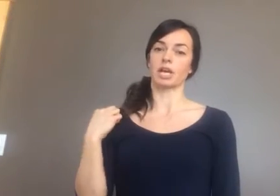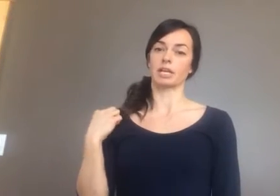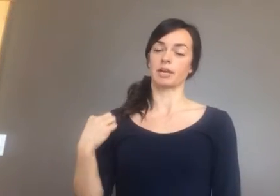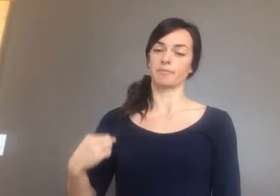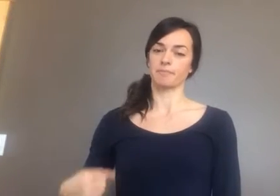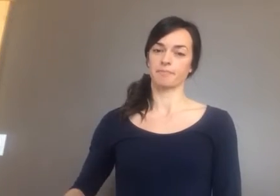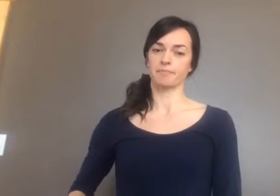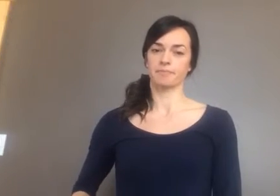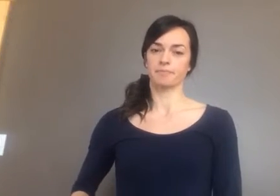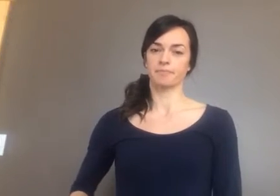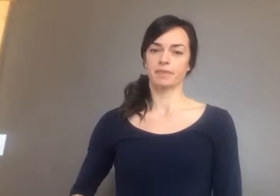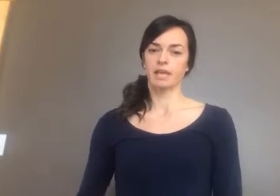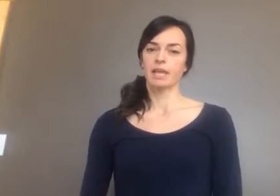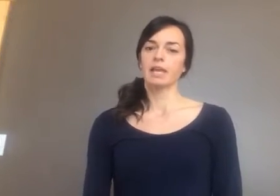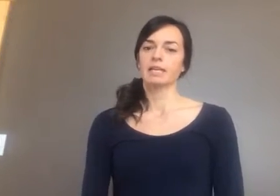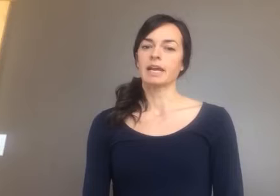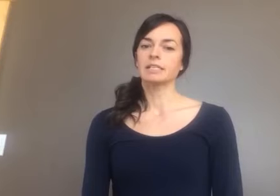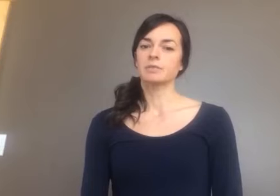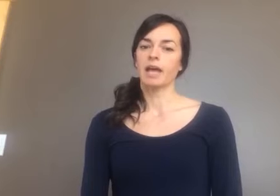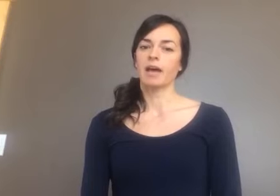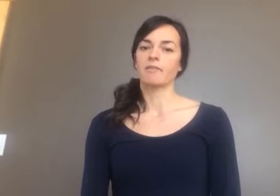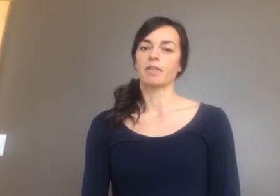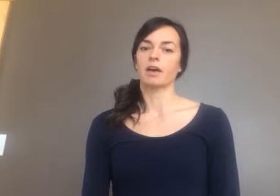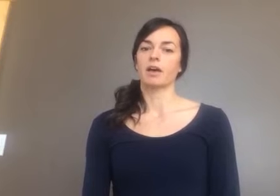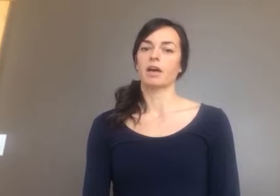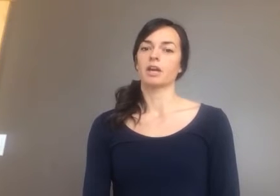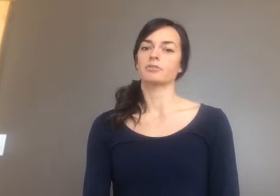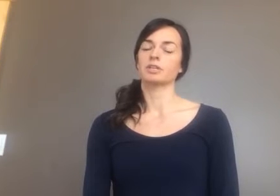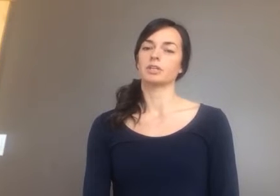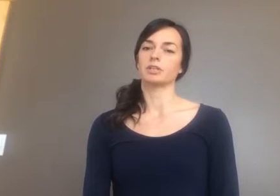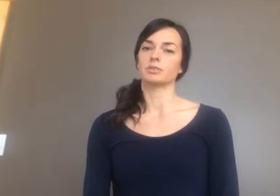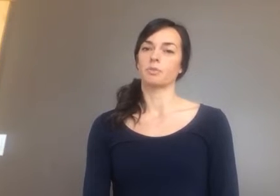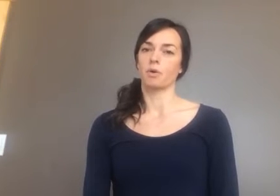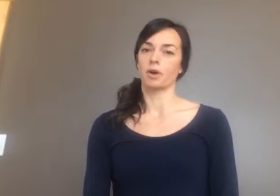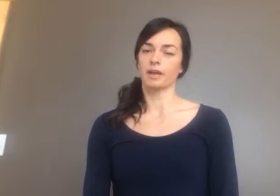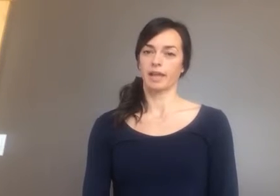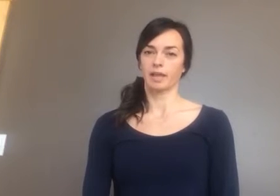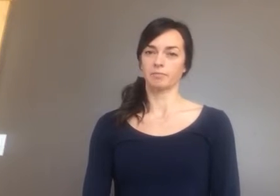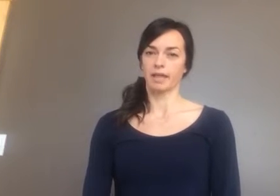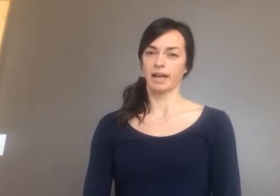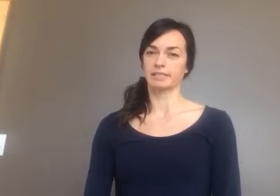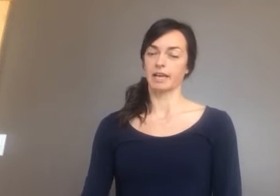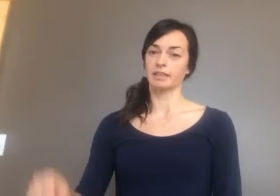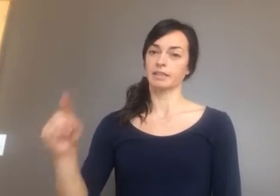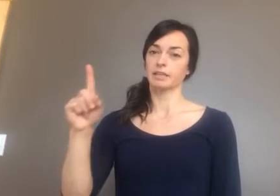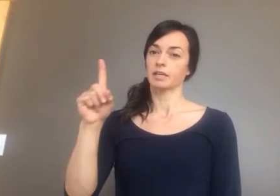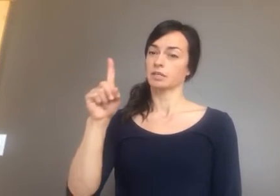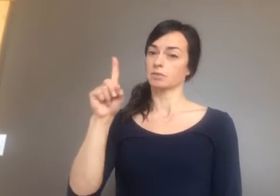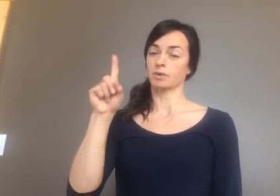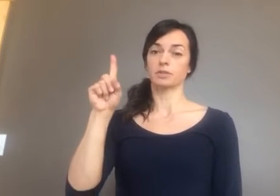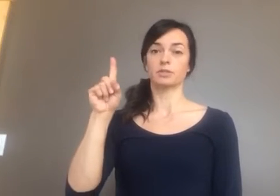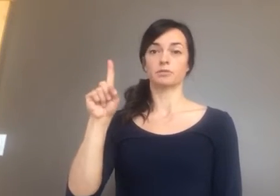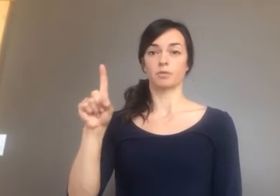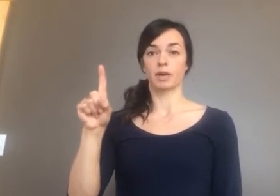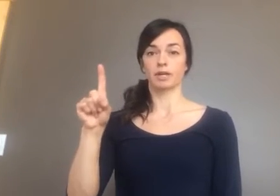China. Next we have the 100 Years' War and Black Death. So we're going to do for